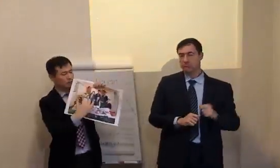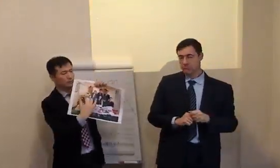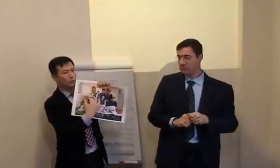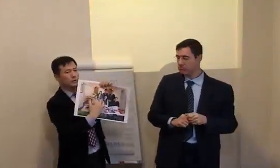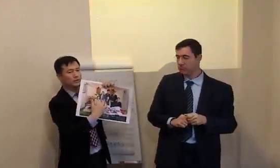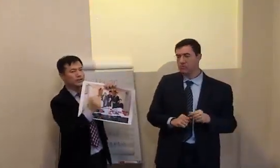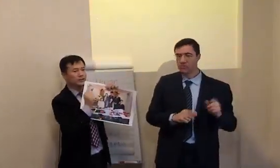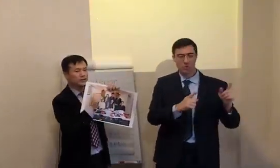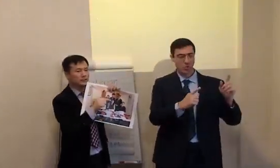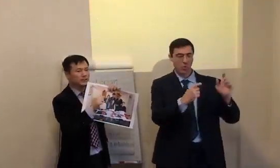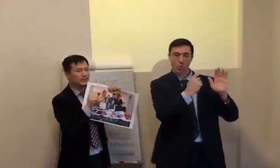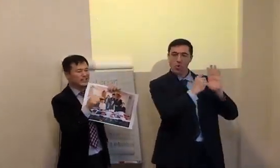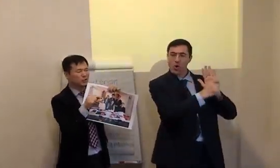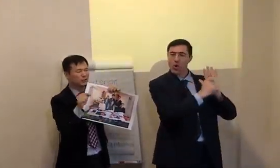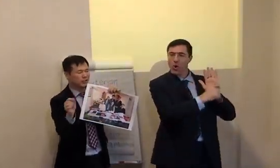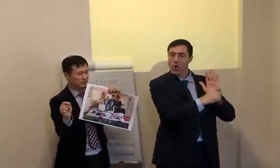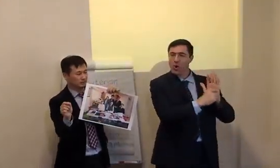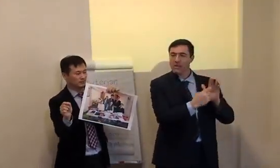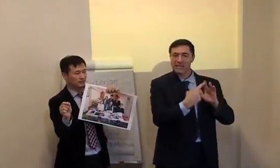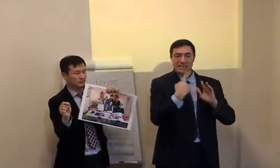written word substitution.